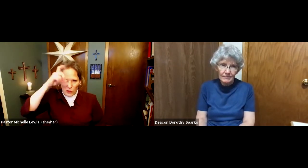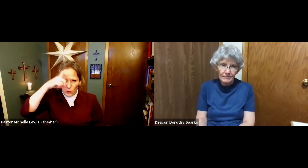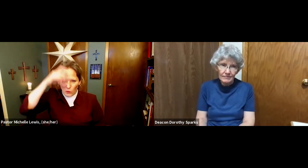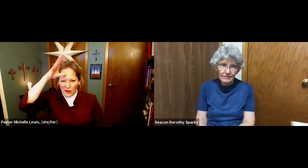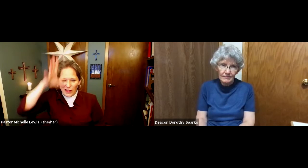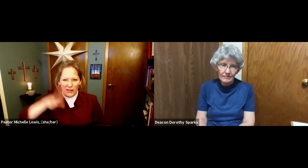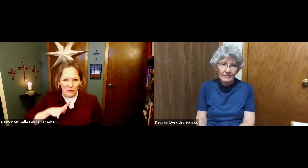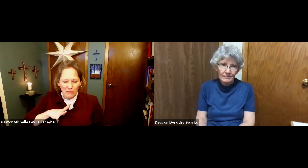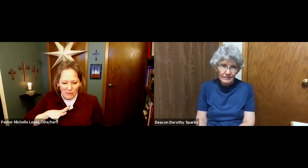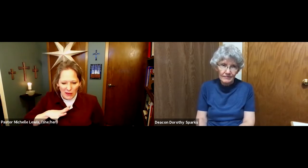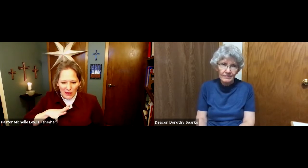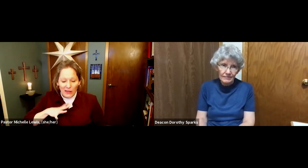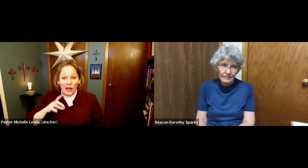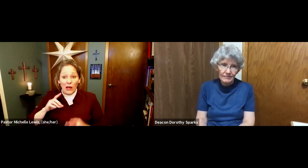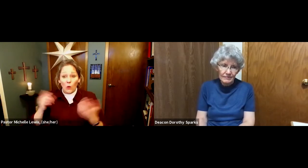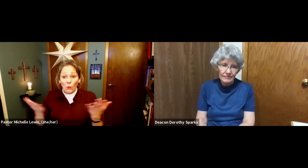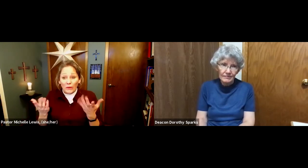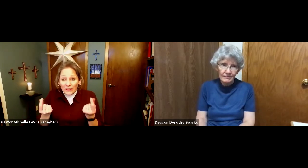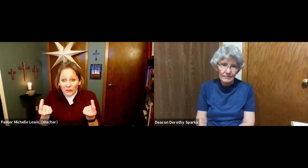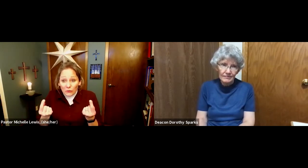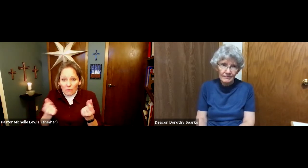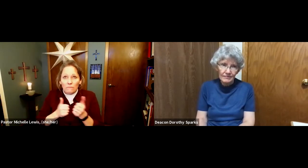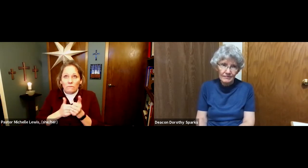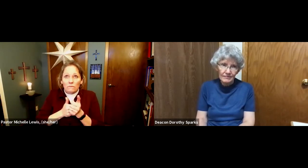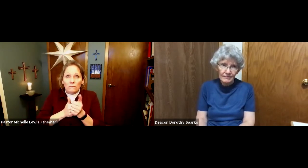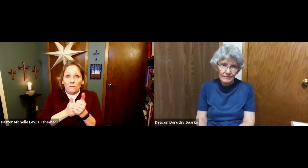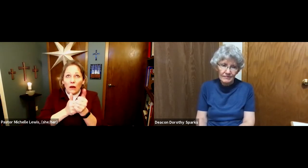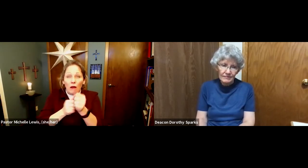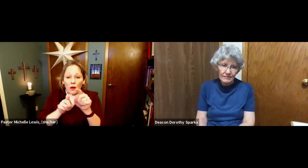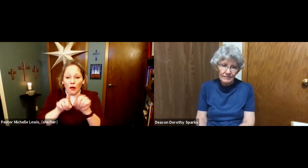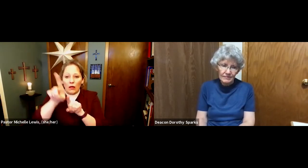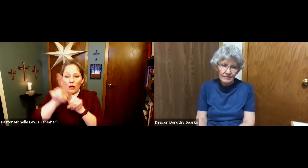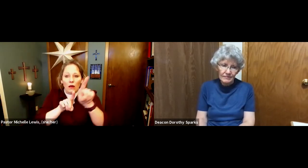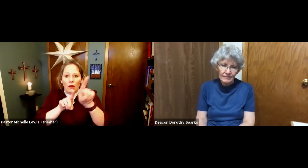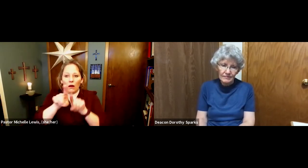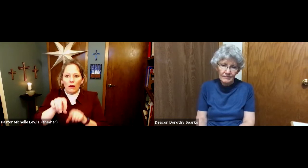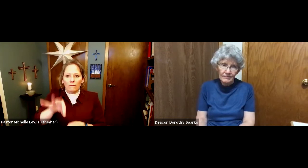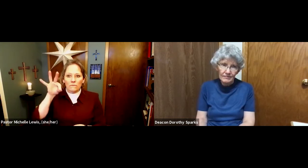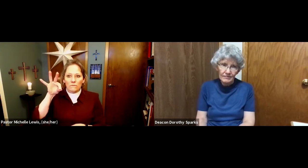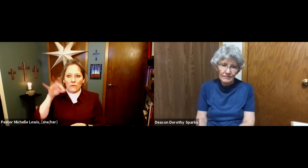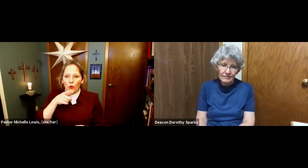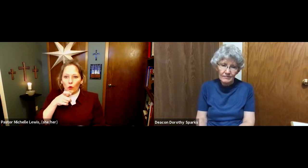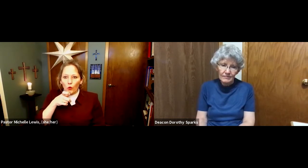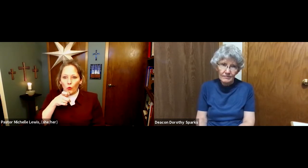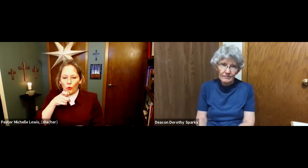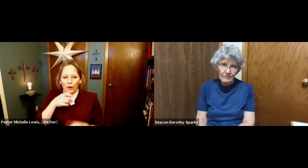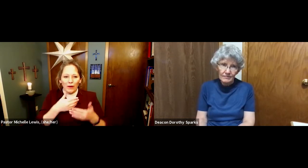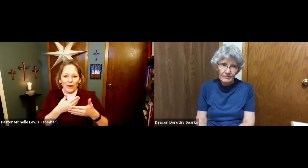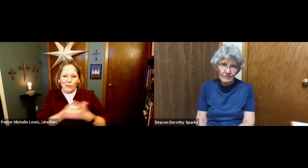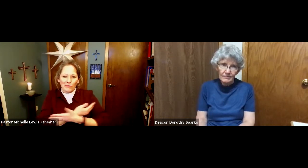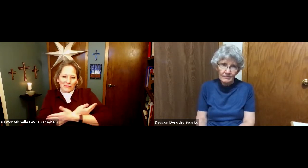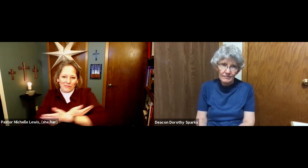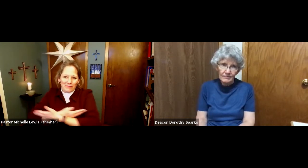Oh, so the first epiphany was when the wise people followed the star to find the baby